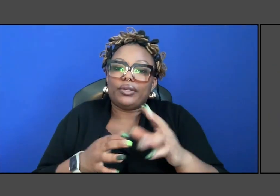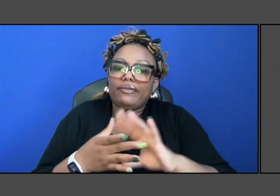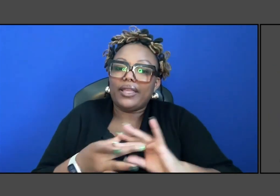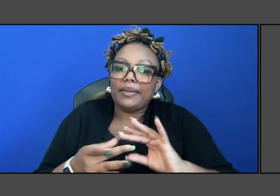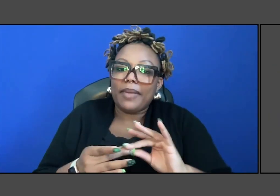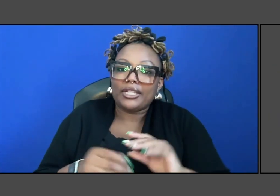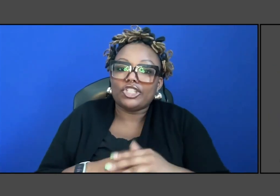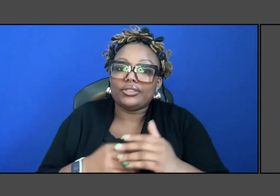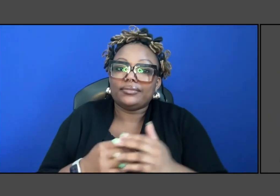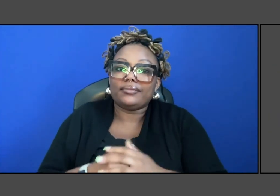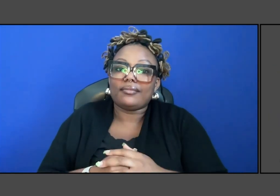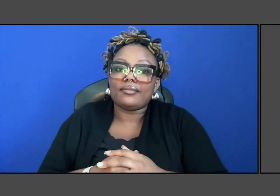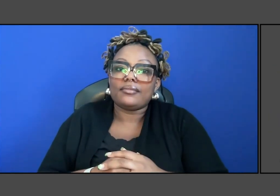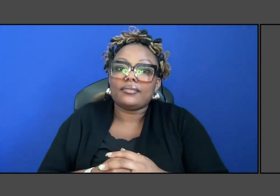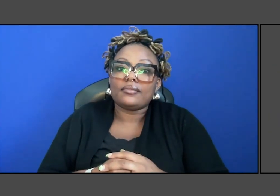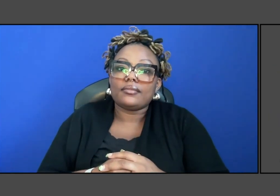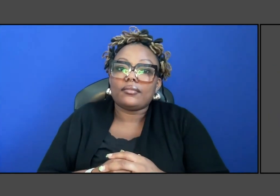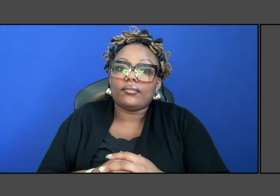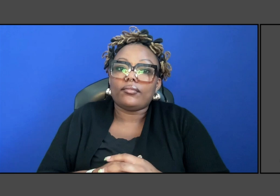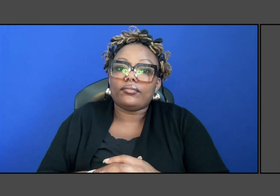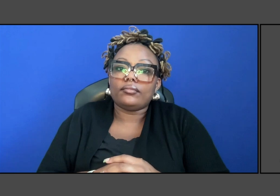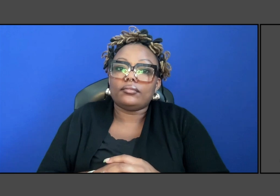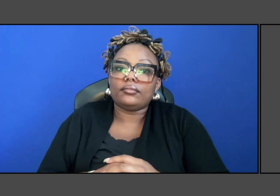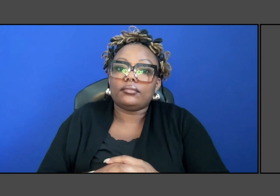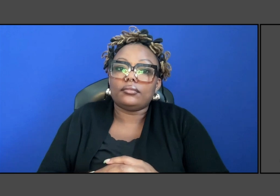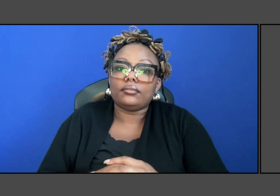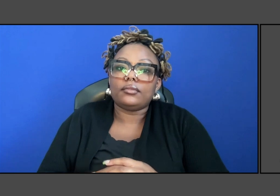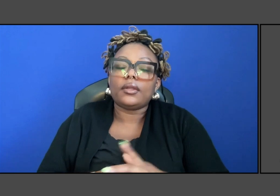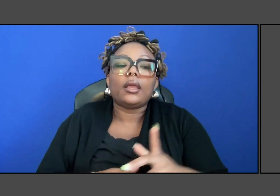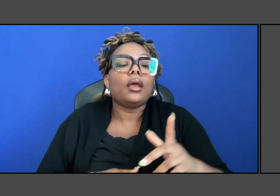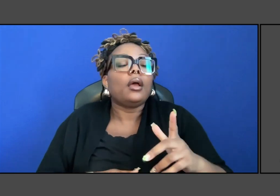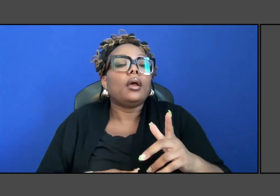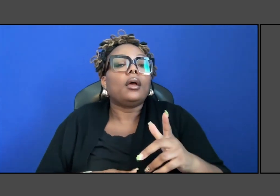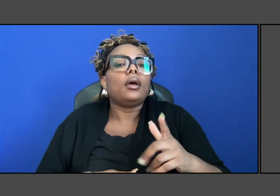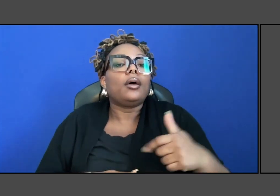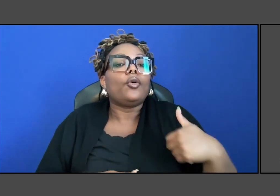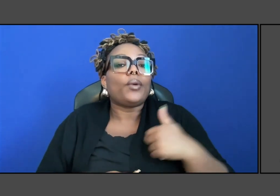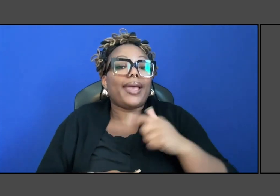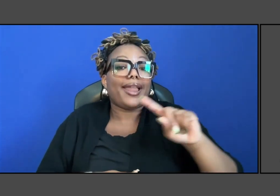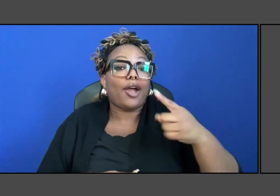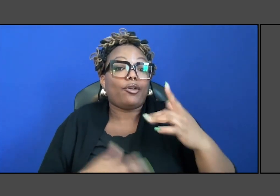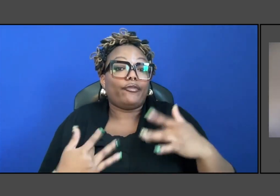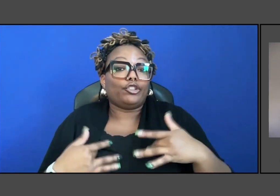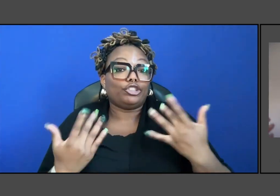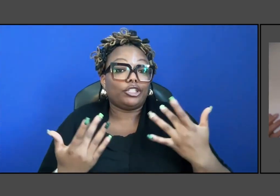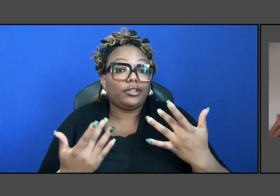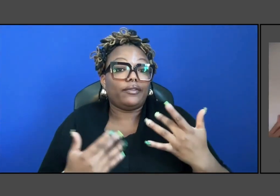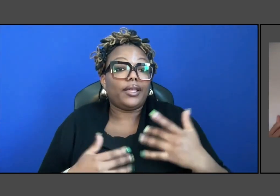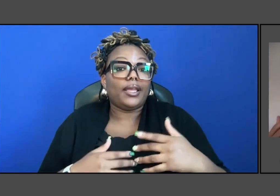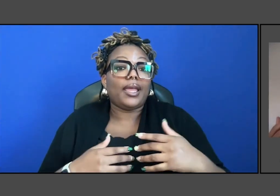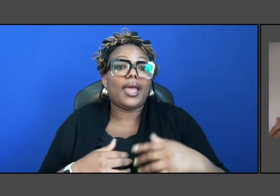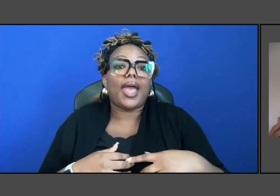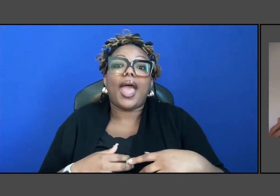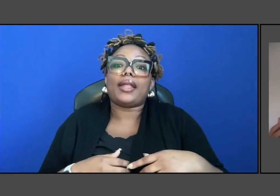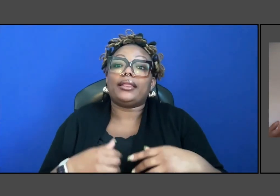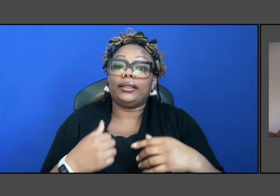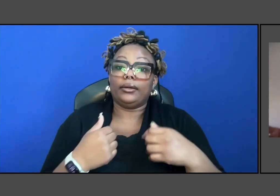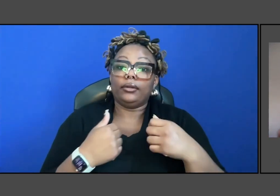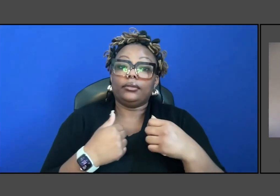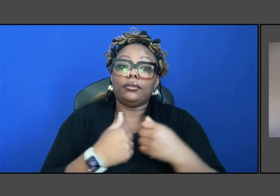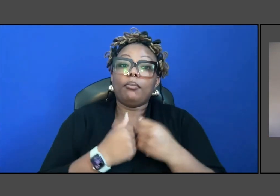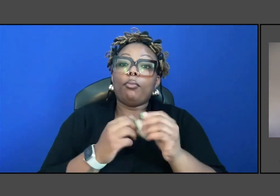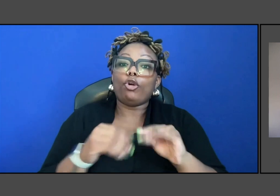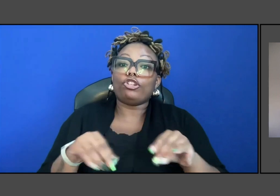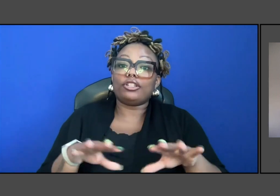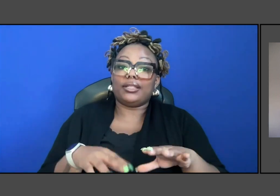We had this, thank you. We had this, our first event at the Borderlands Studios a few weeks ago, and